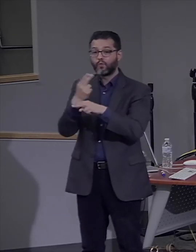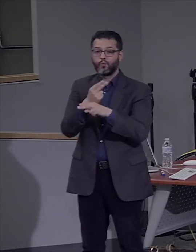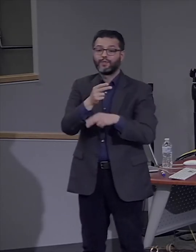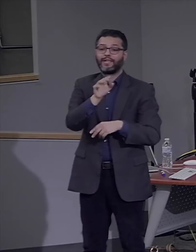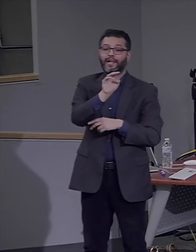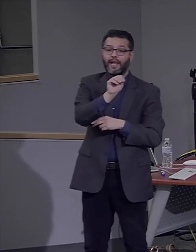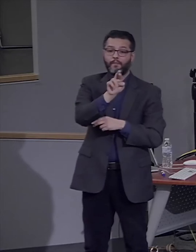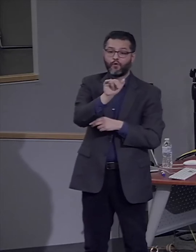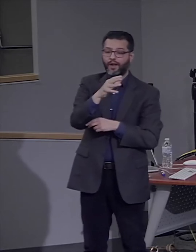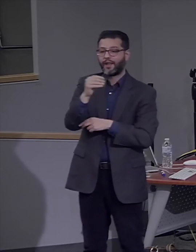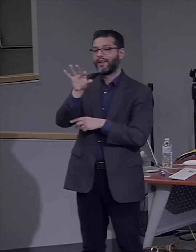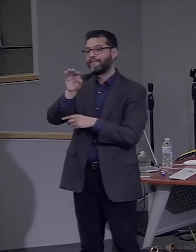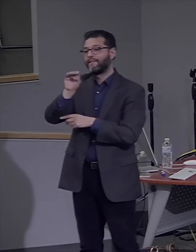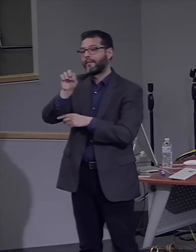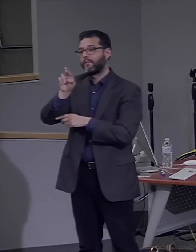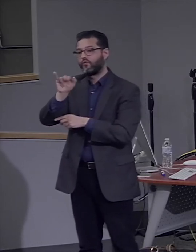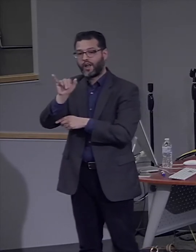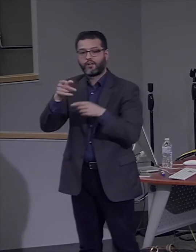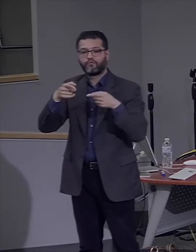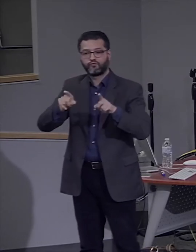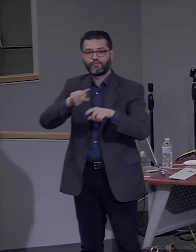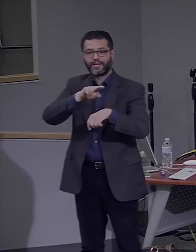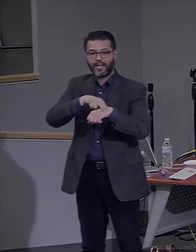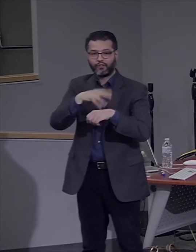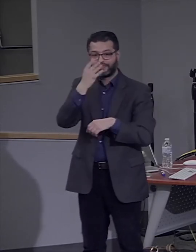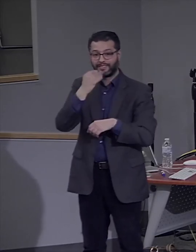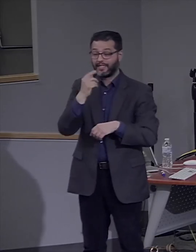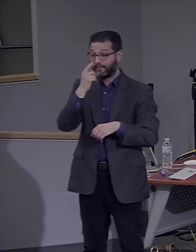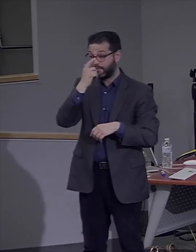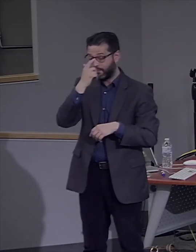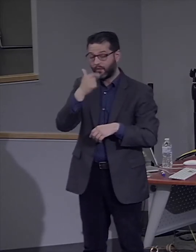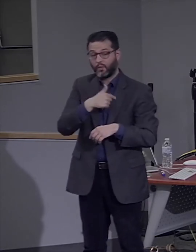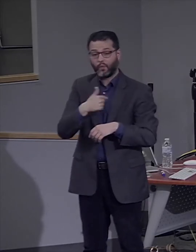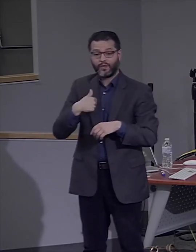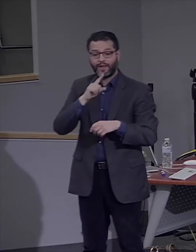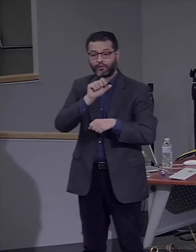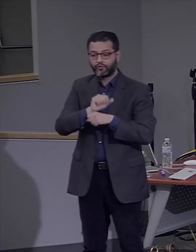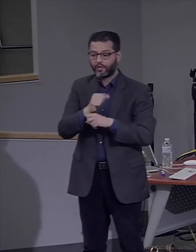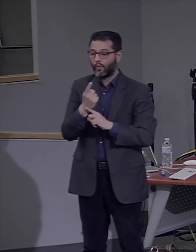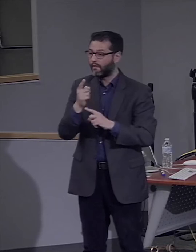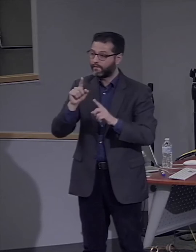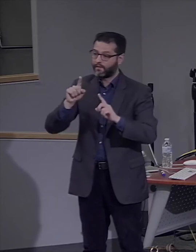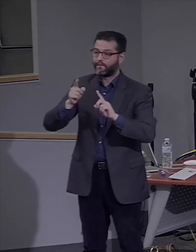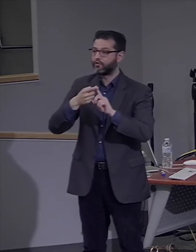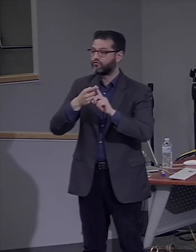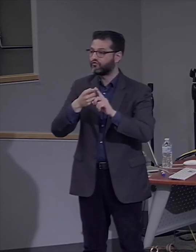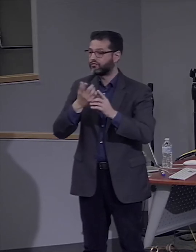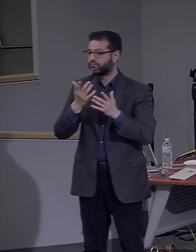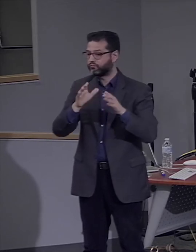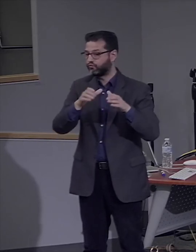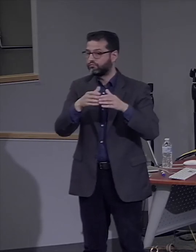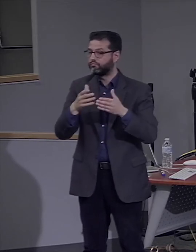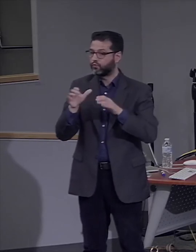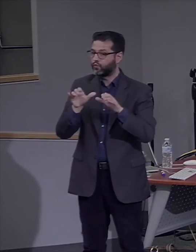natural sleep and we've been one of the first people to do that we had the first resting state paper we had the first